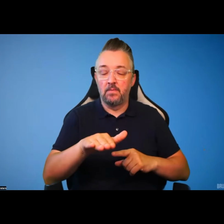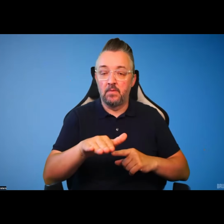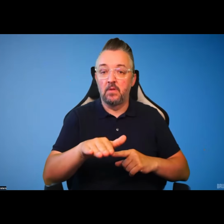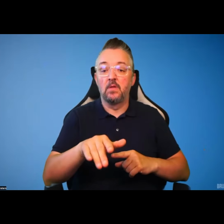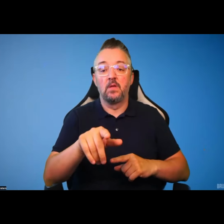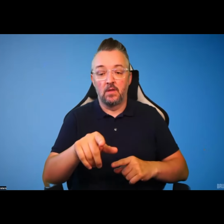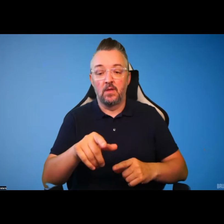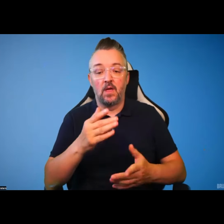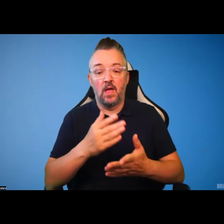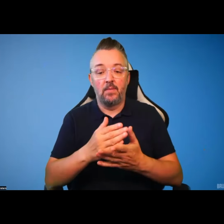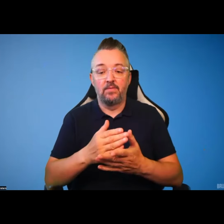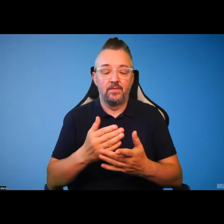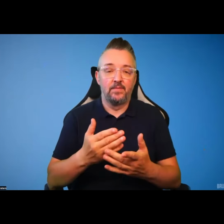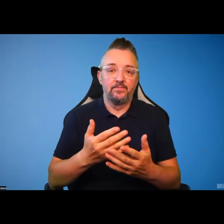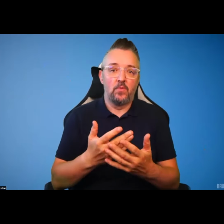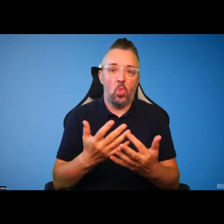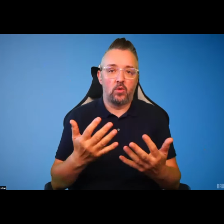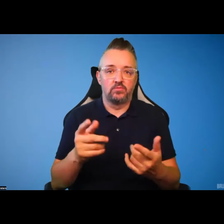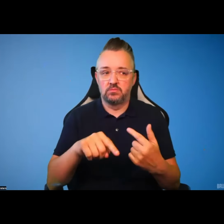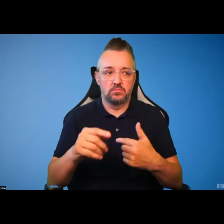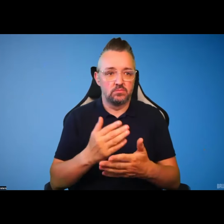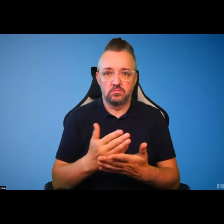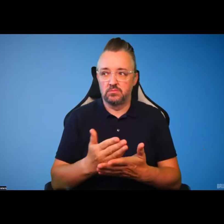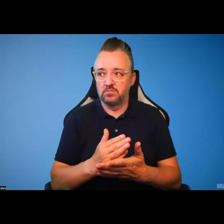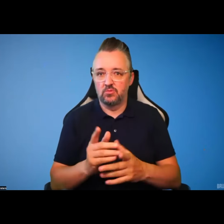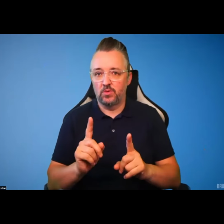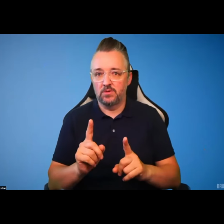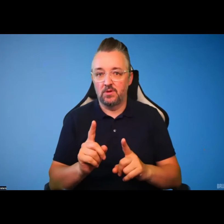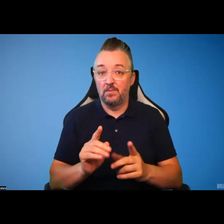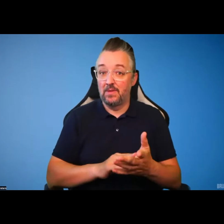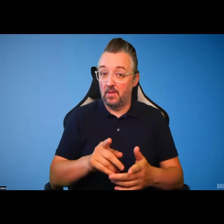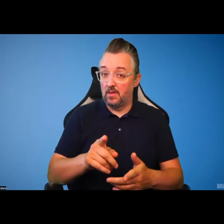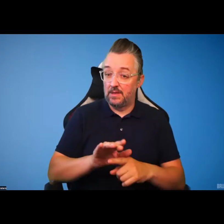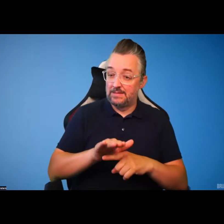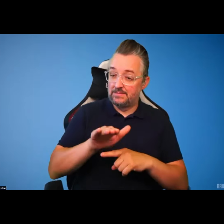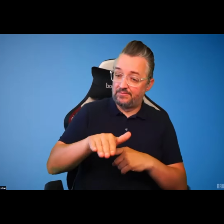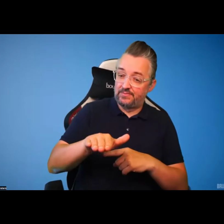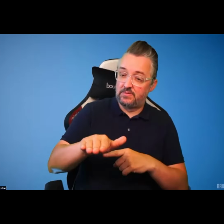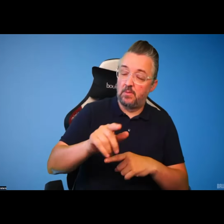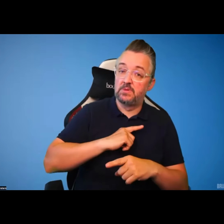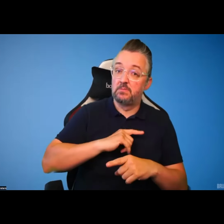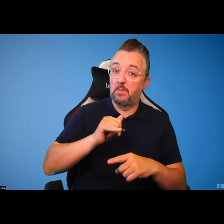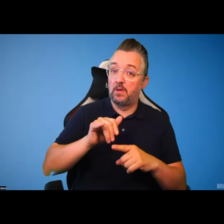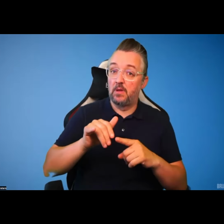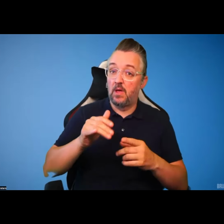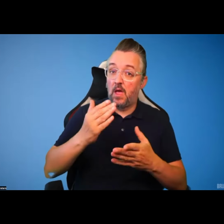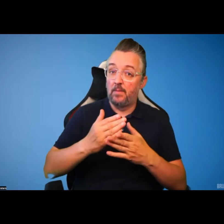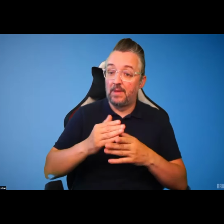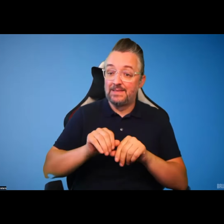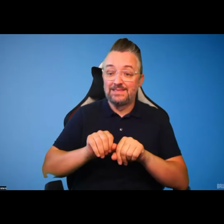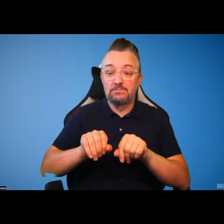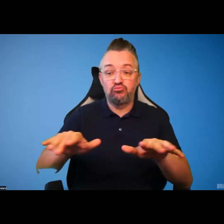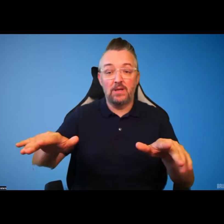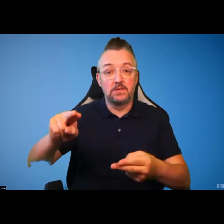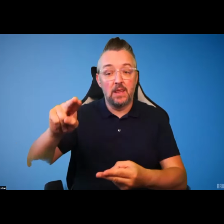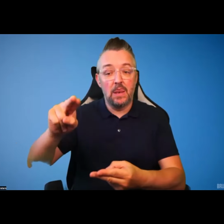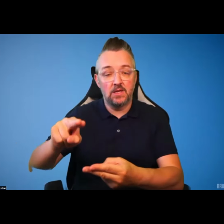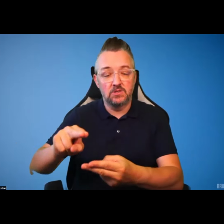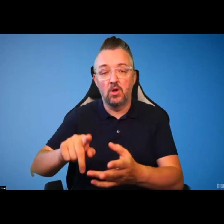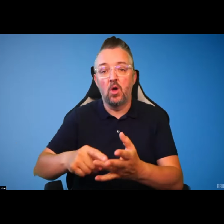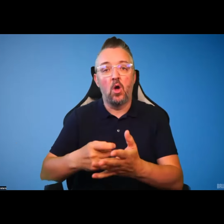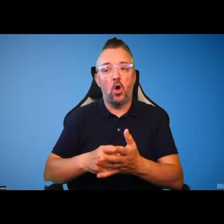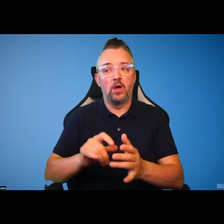tentative and a lot of uncertainty. And the difficulty is knowing whether that's really due to the slowing down in the spread of cases or any reluctance